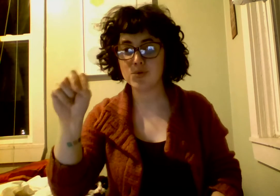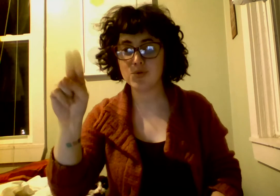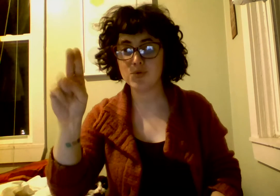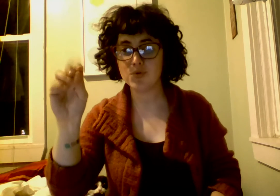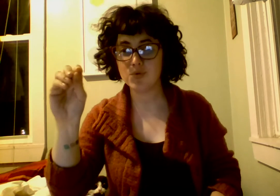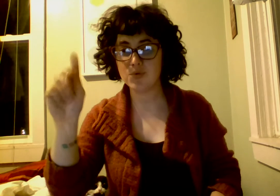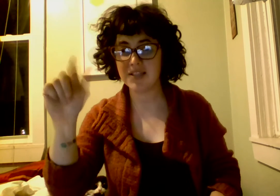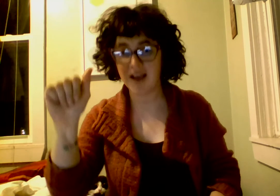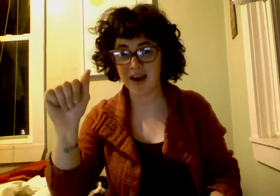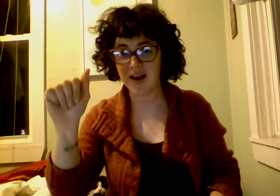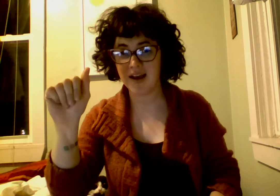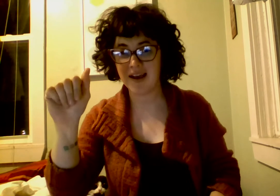her